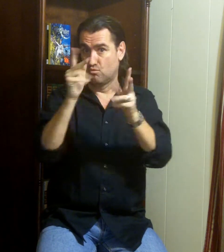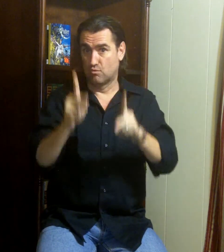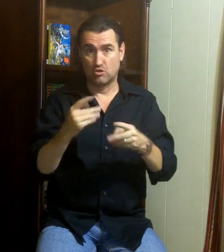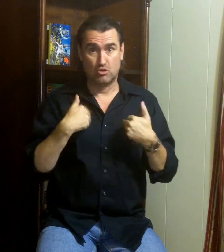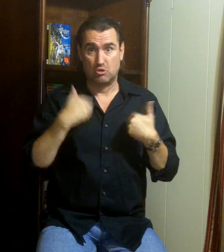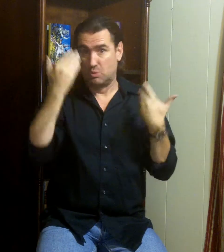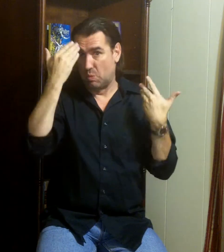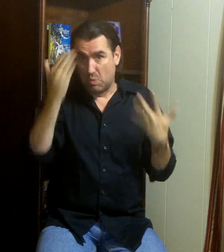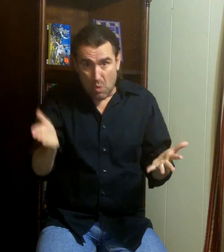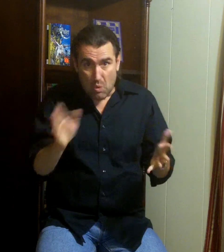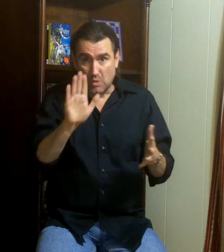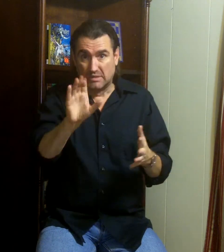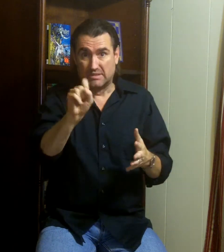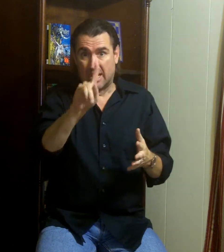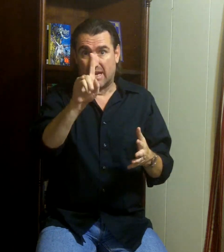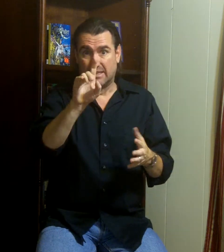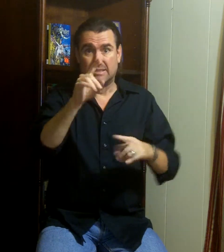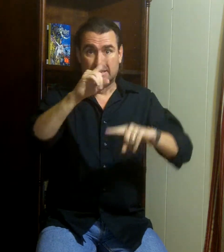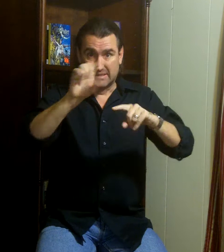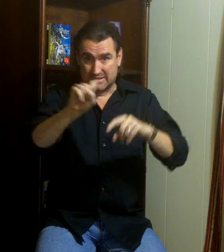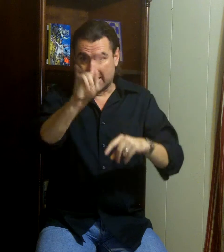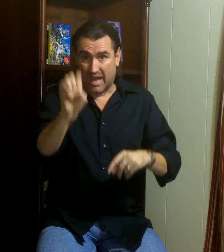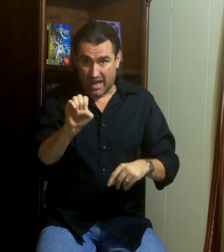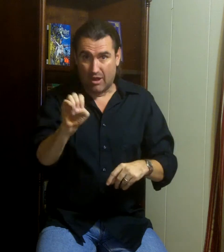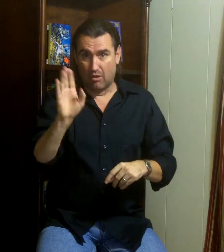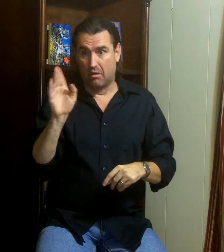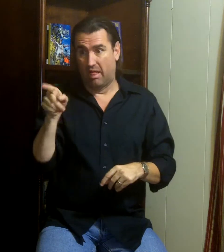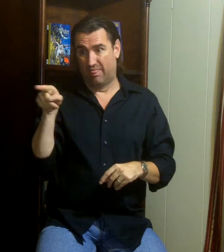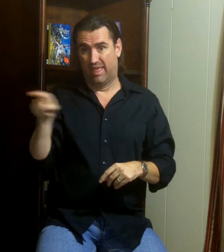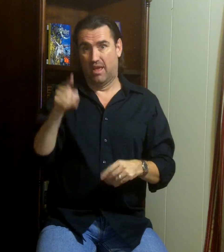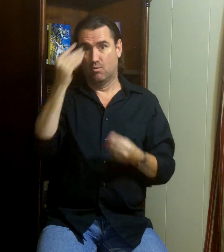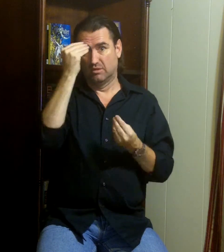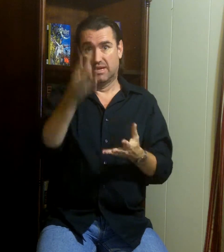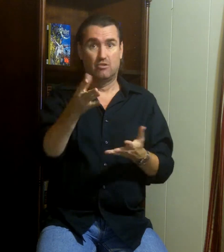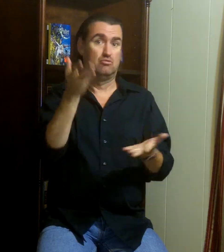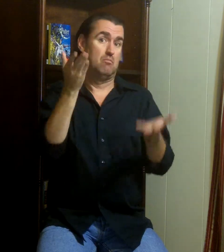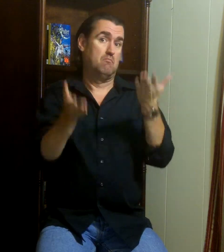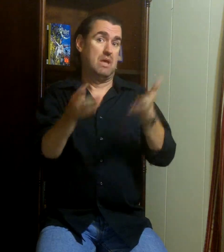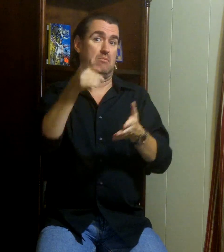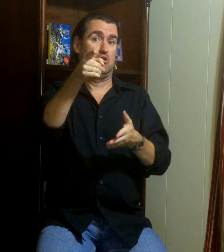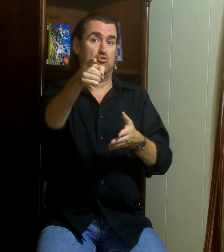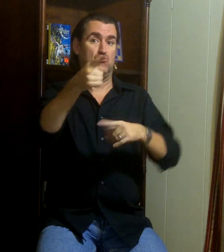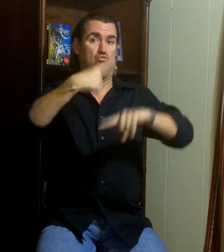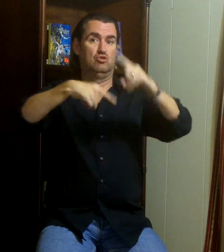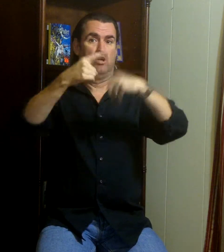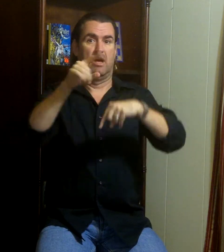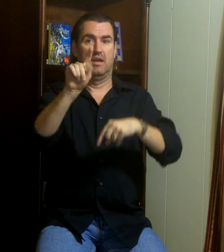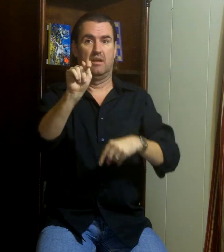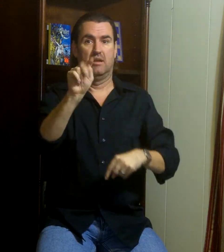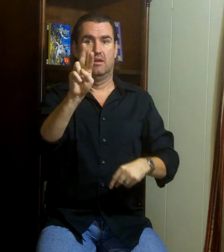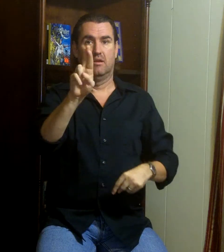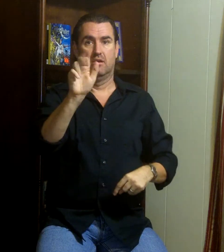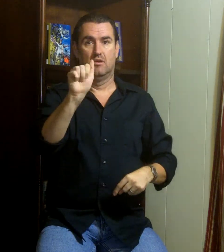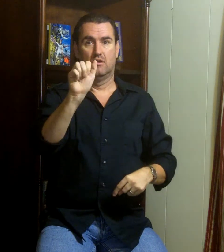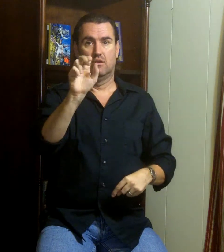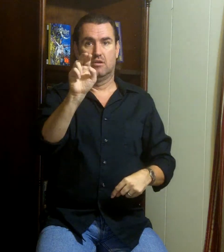means that you're signing essentially in English word order, and you're using conceptually accurate